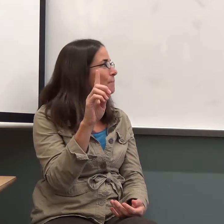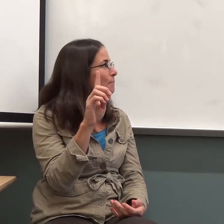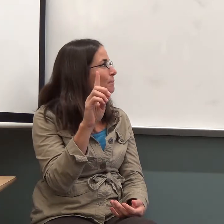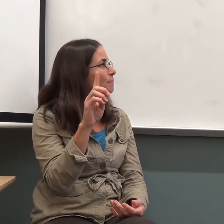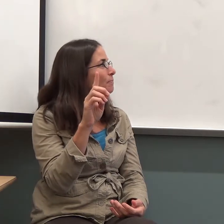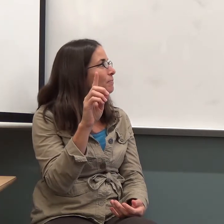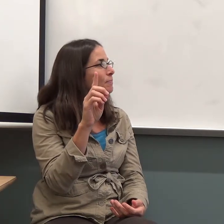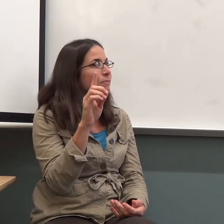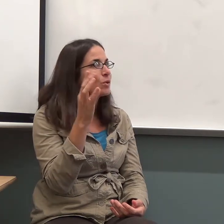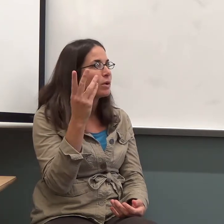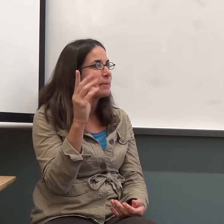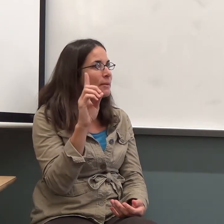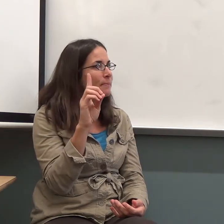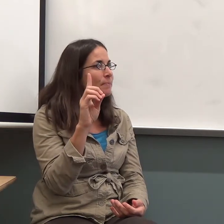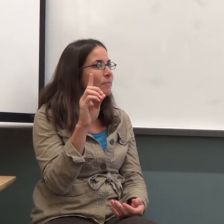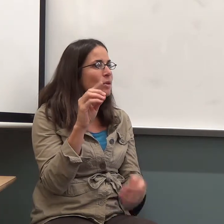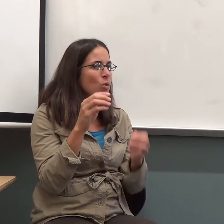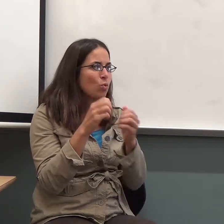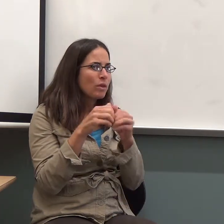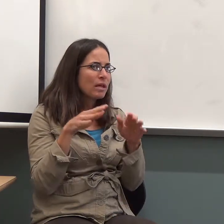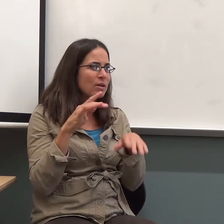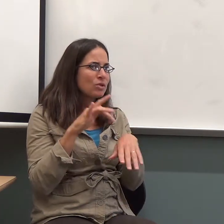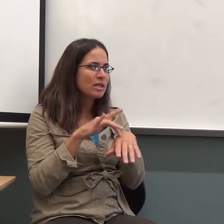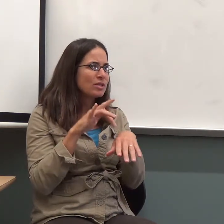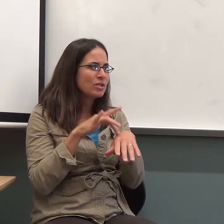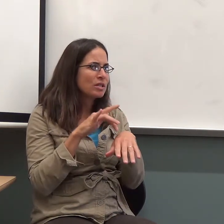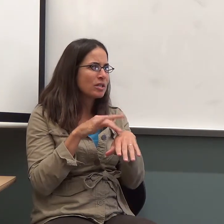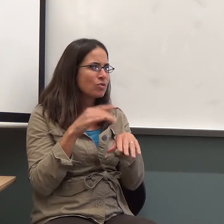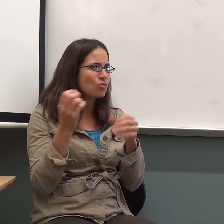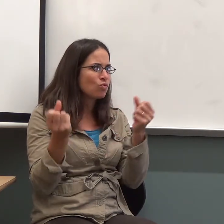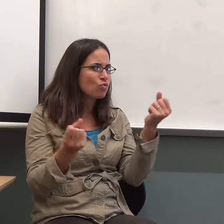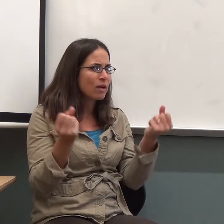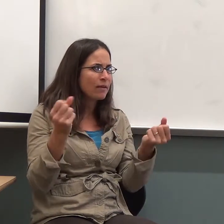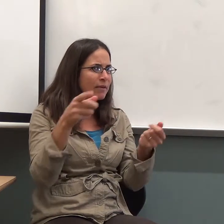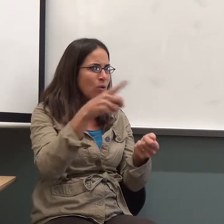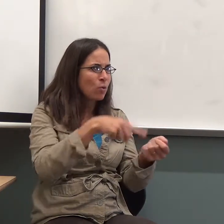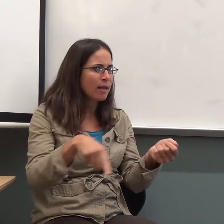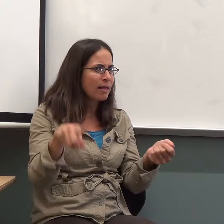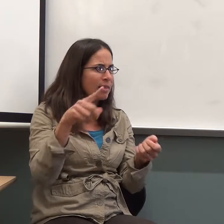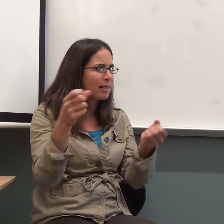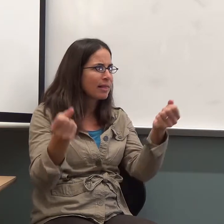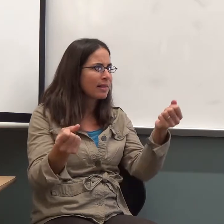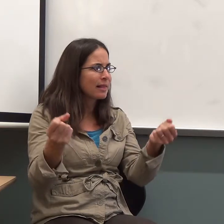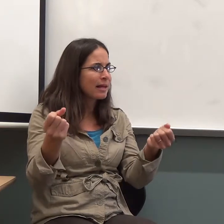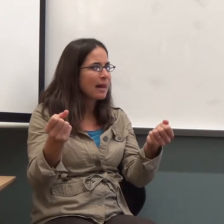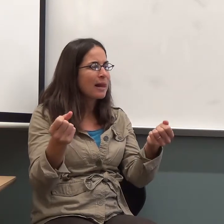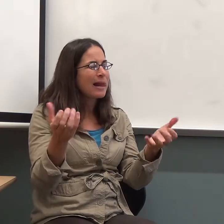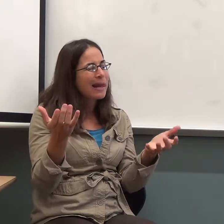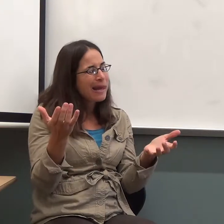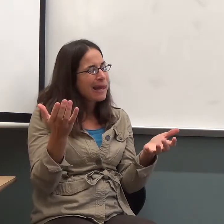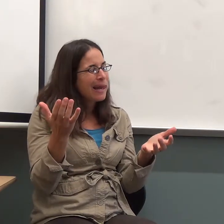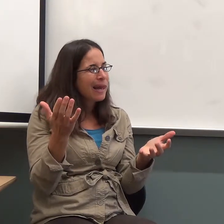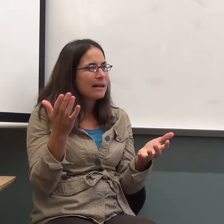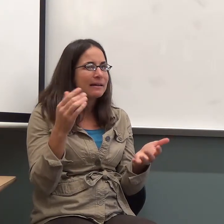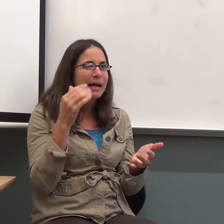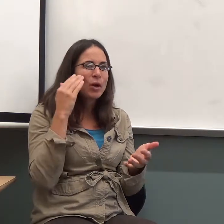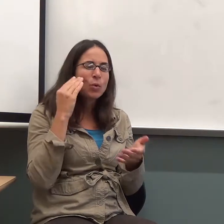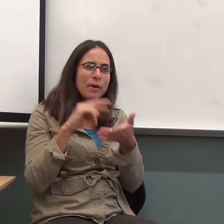touching your driving wheel, does that? I know what it means. But what's a better way? What's a